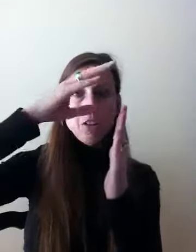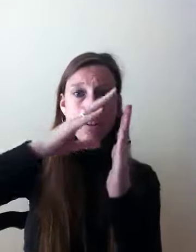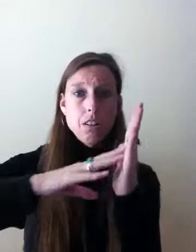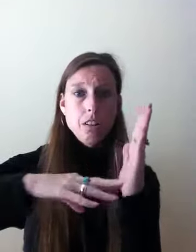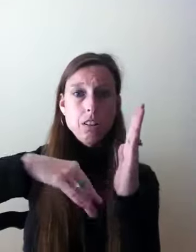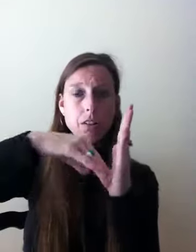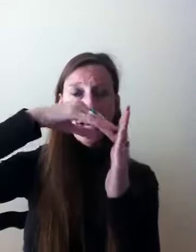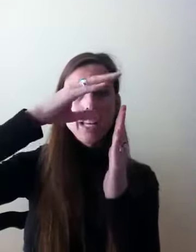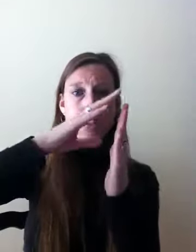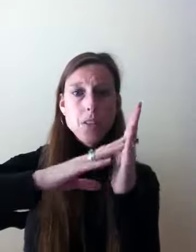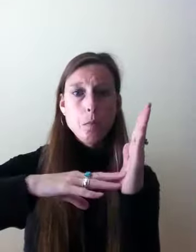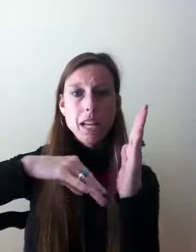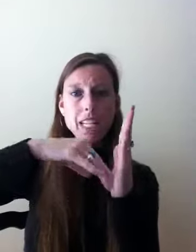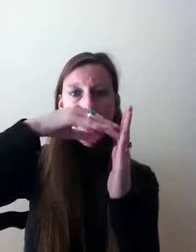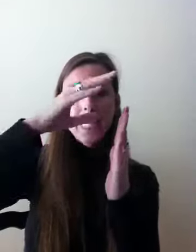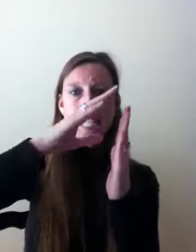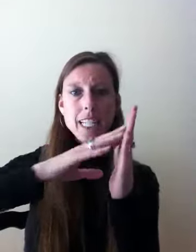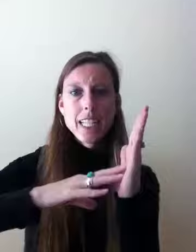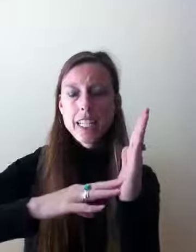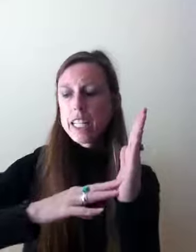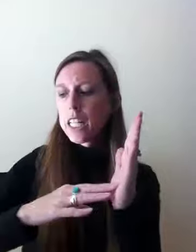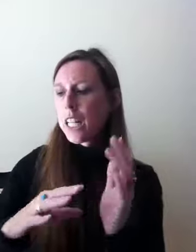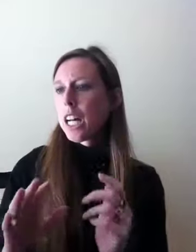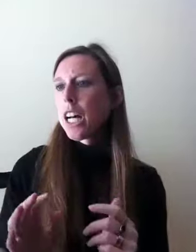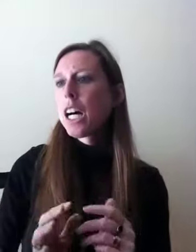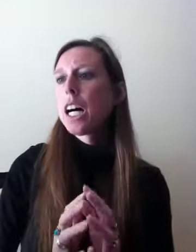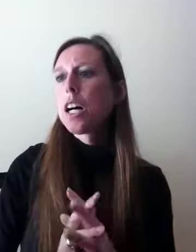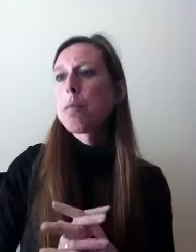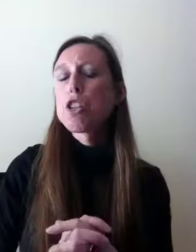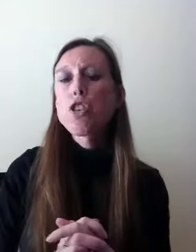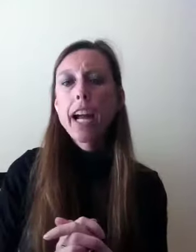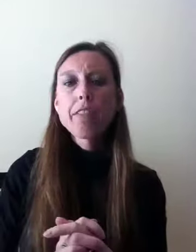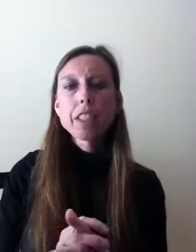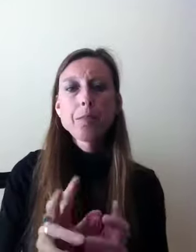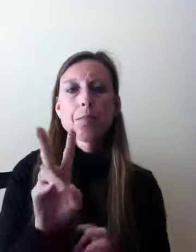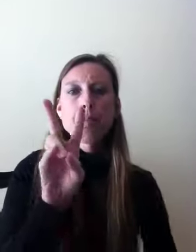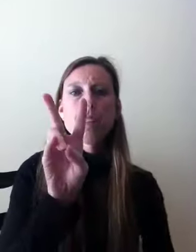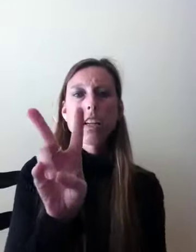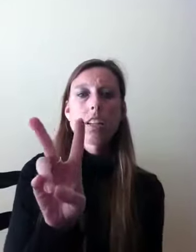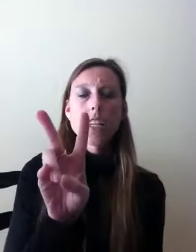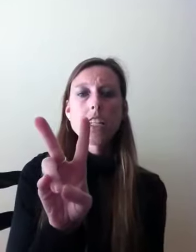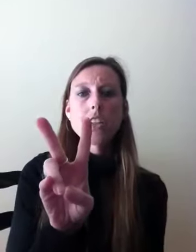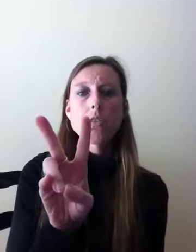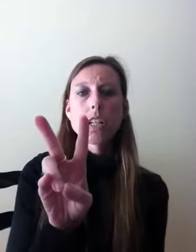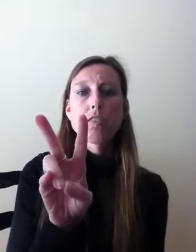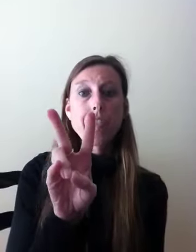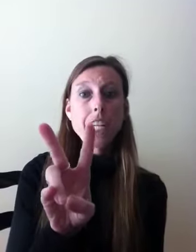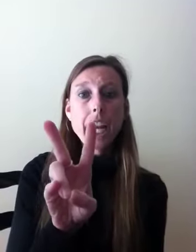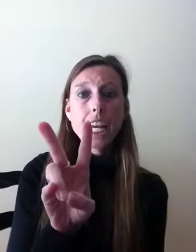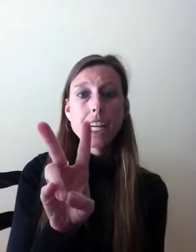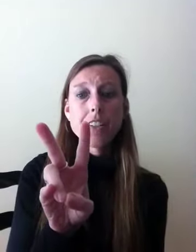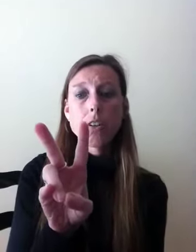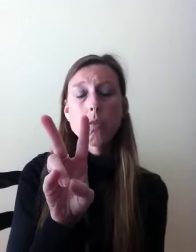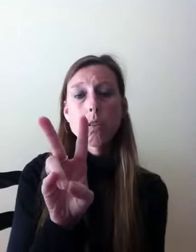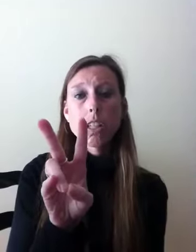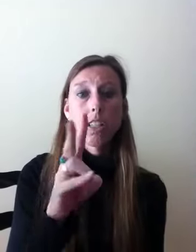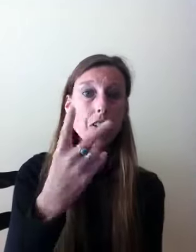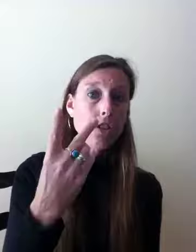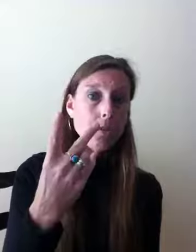paintbrush. Okay, so painting. Travel. It's like your V hand or your two